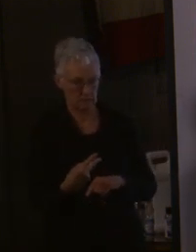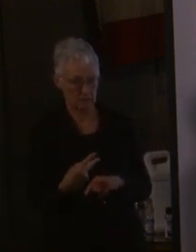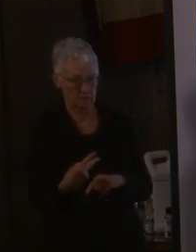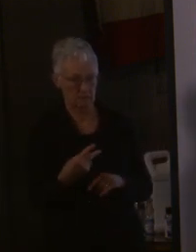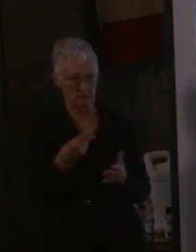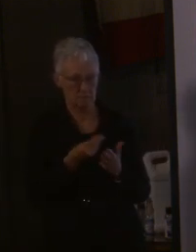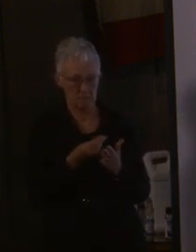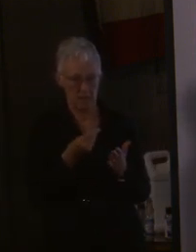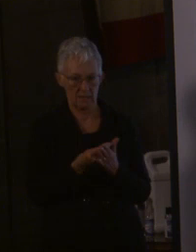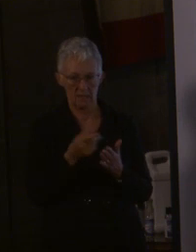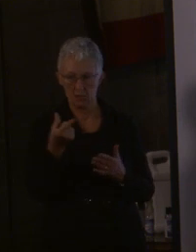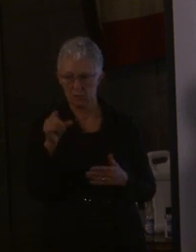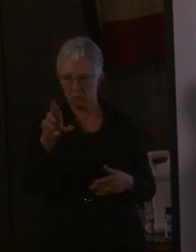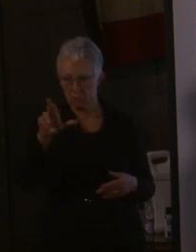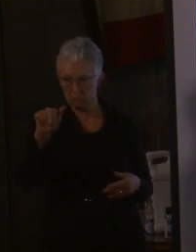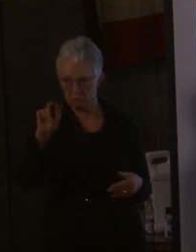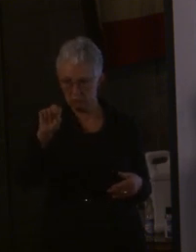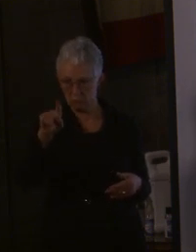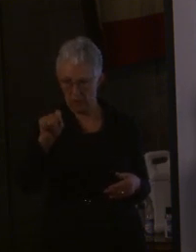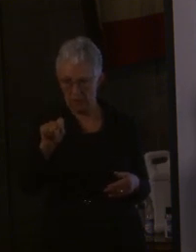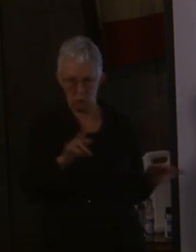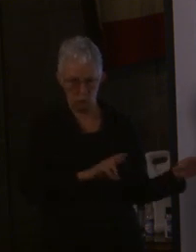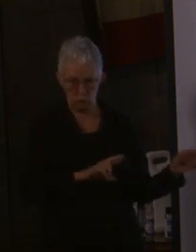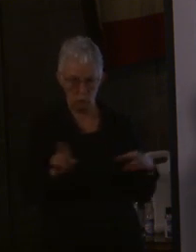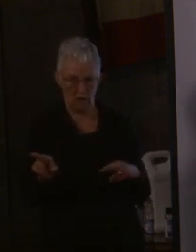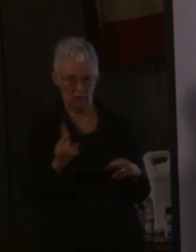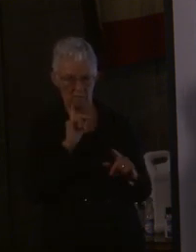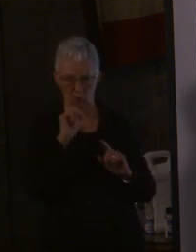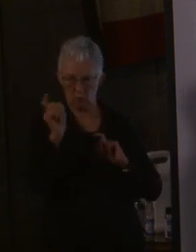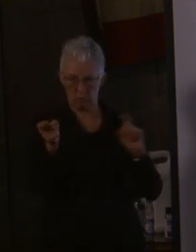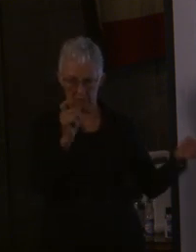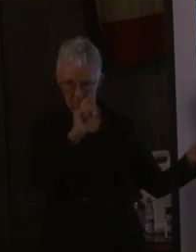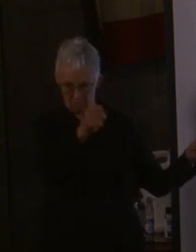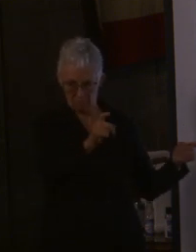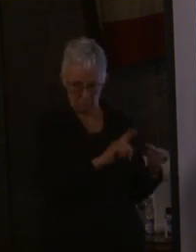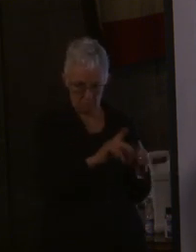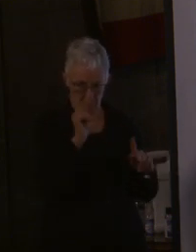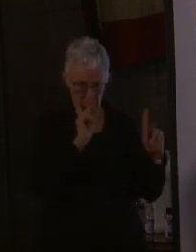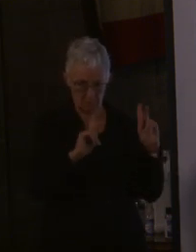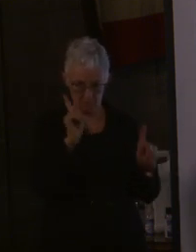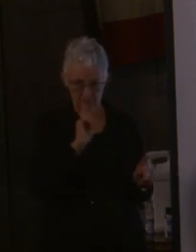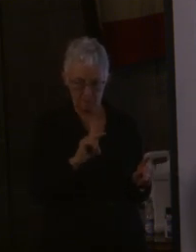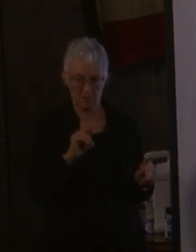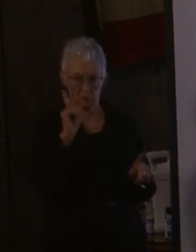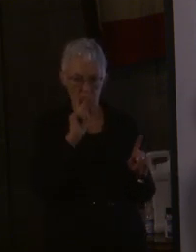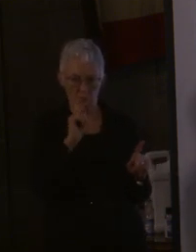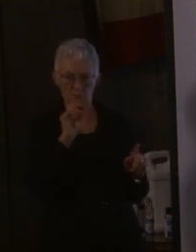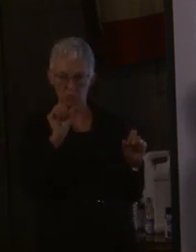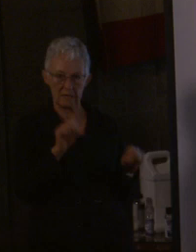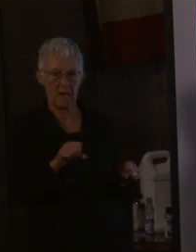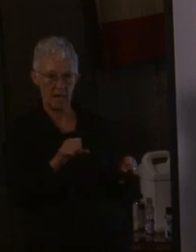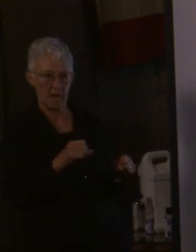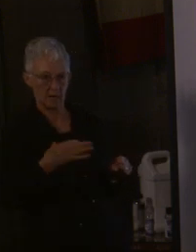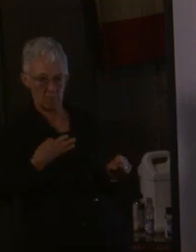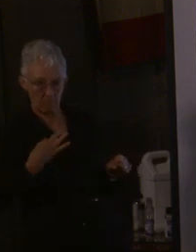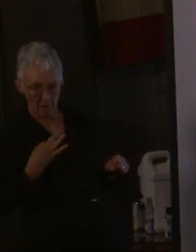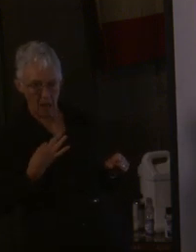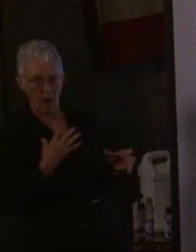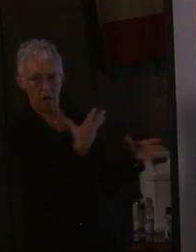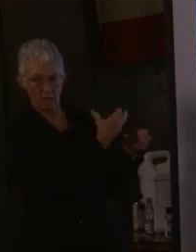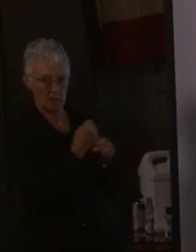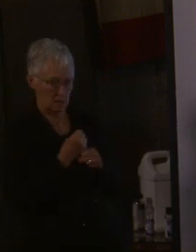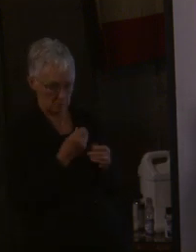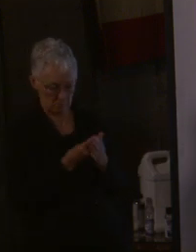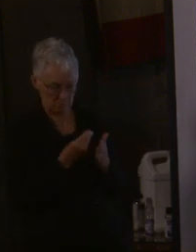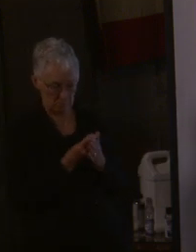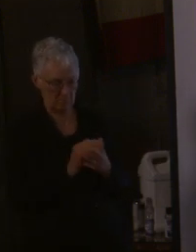that they can take advantage of the program that we have here at the state, funded by that federal CARES Act money. Now, some of the feedback